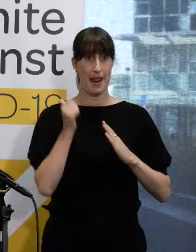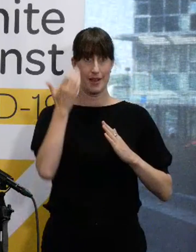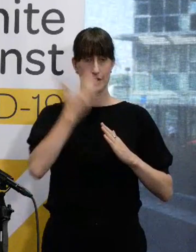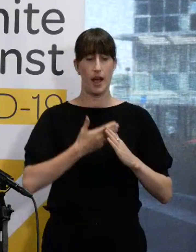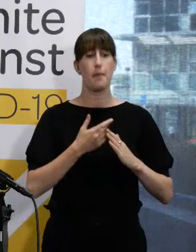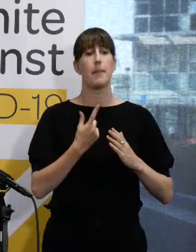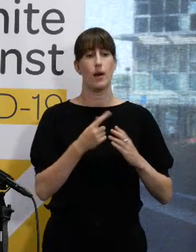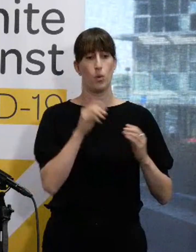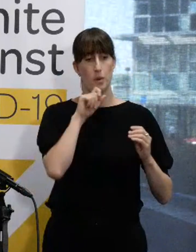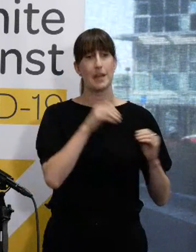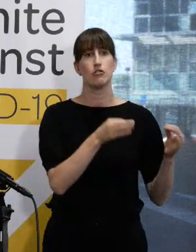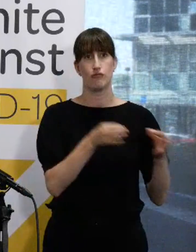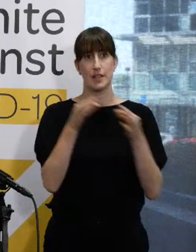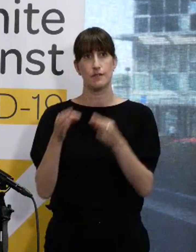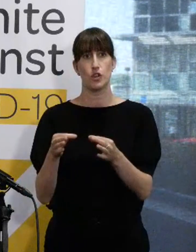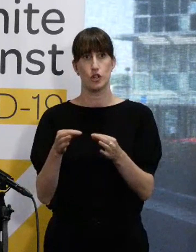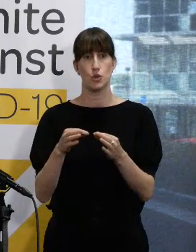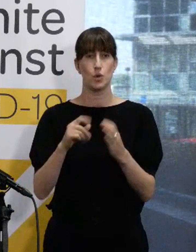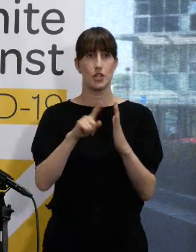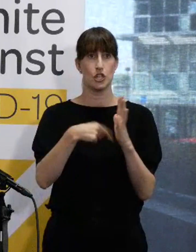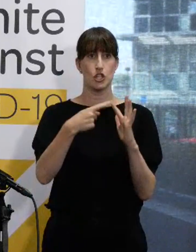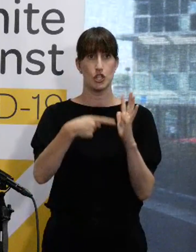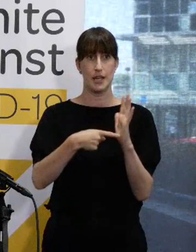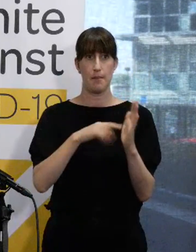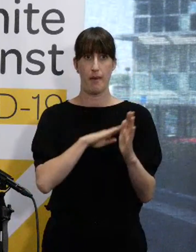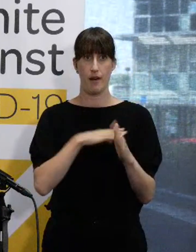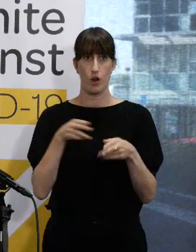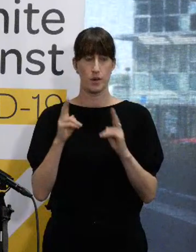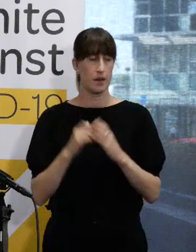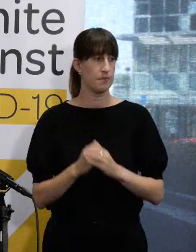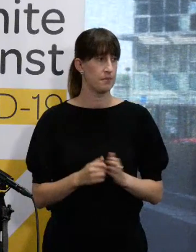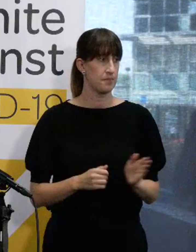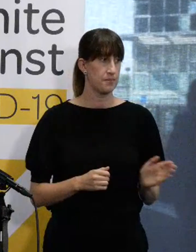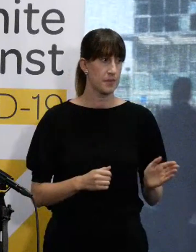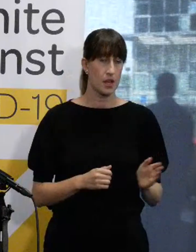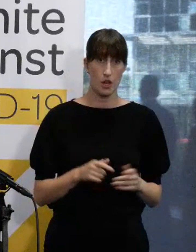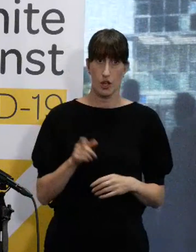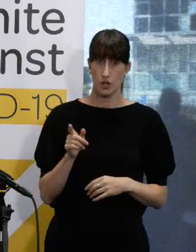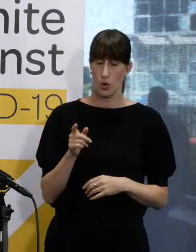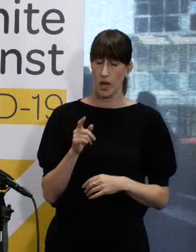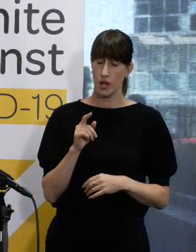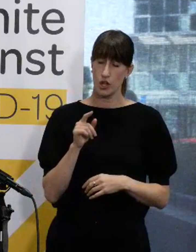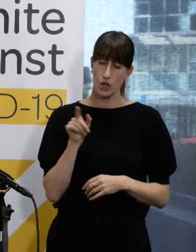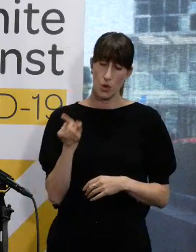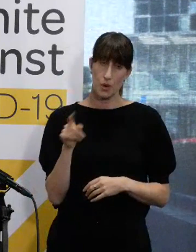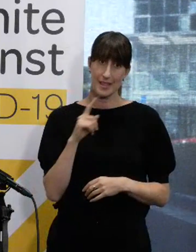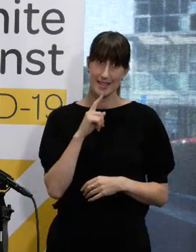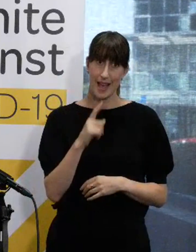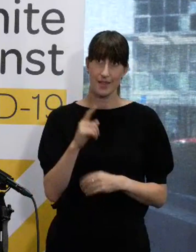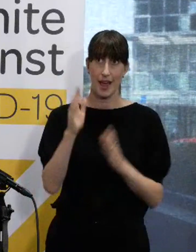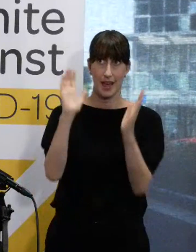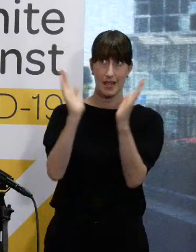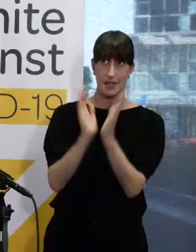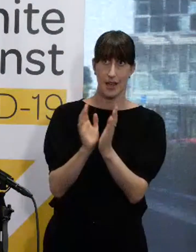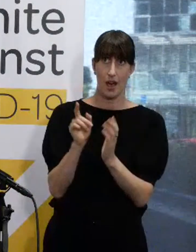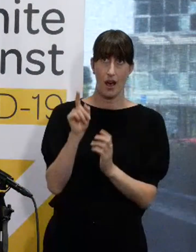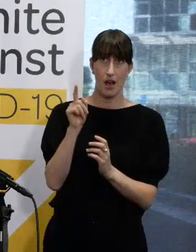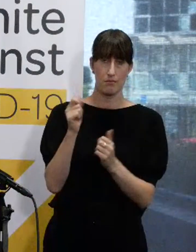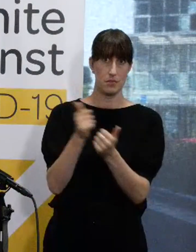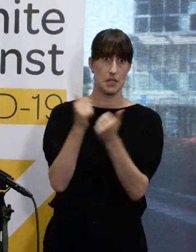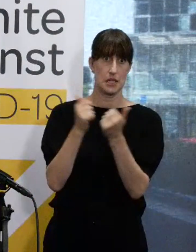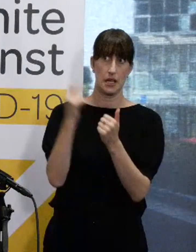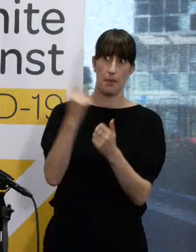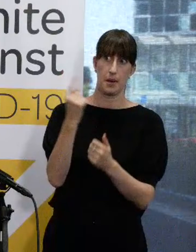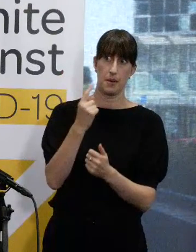of the arrivals from India, are you essentially indicating here that the MIQ facility system can't cope with this number of COVID cases